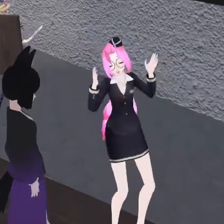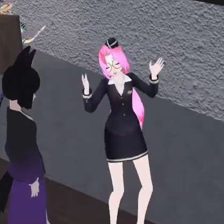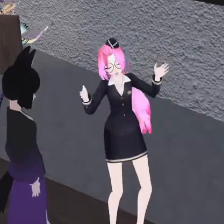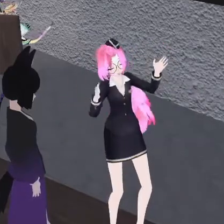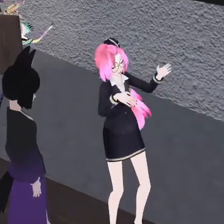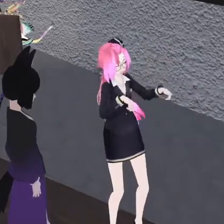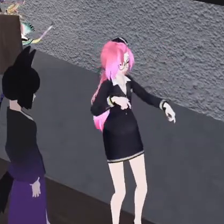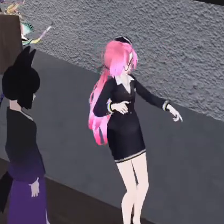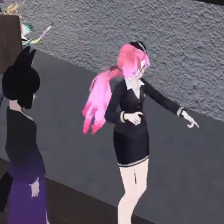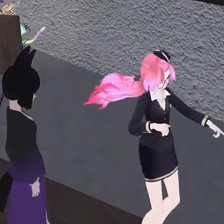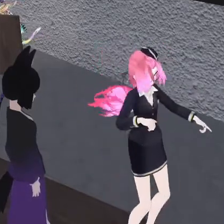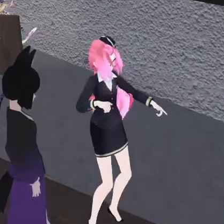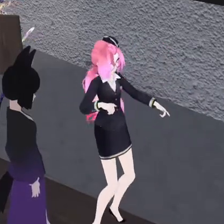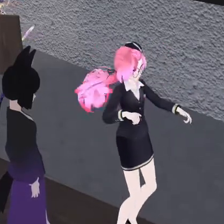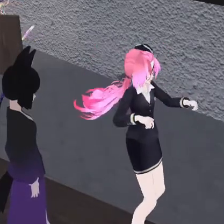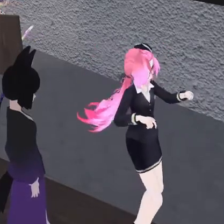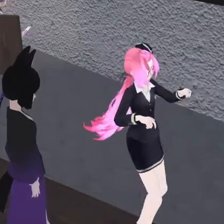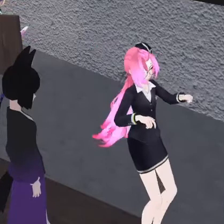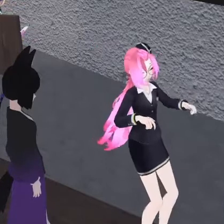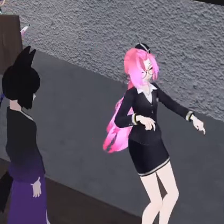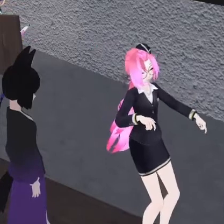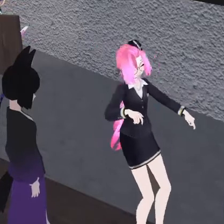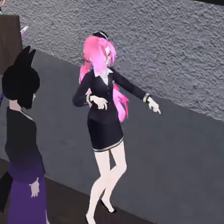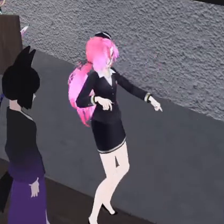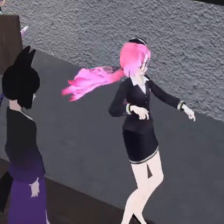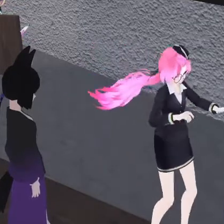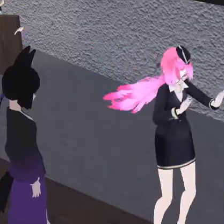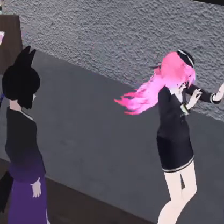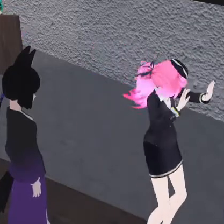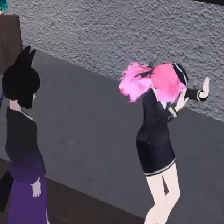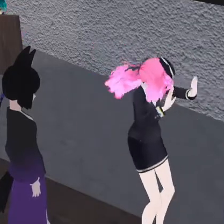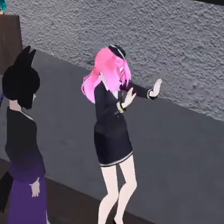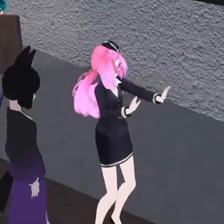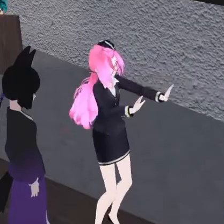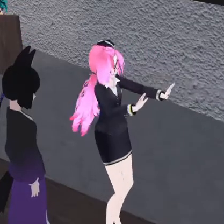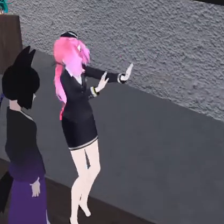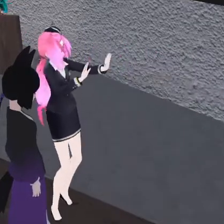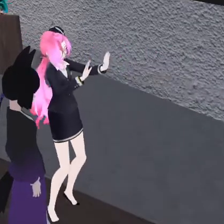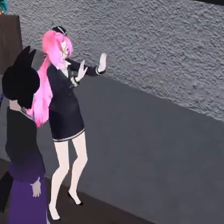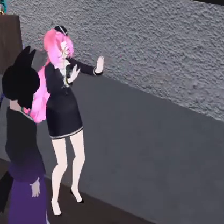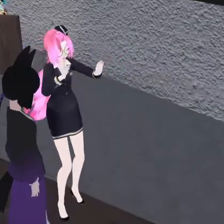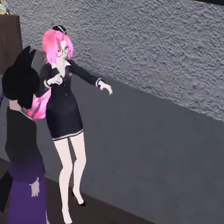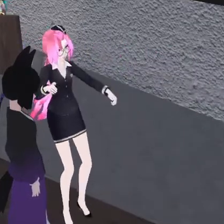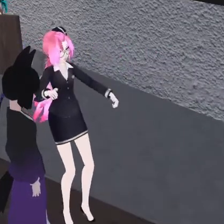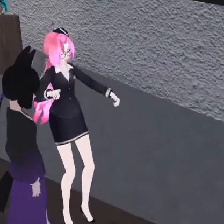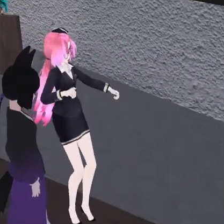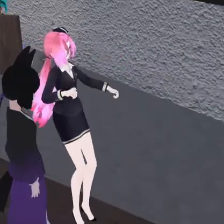rock paper scissors fighter. How about that? Choose who's ready. Figure's like, I'm ready. Well, I'm not. You guys get to decide. Nominate your fighter and make